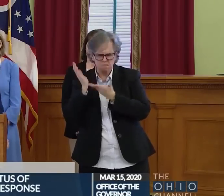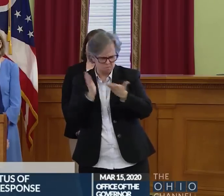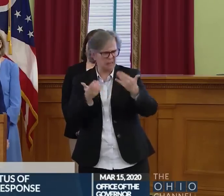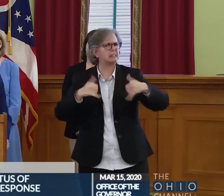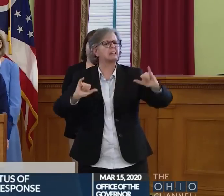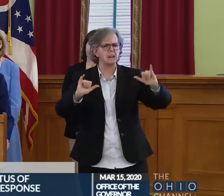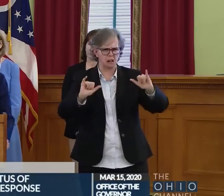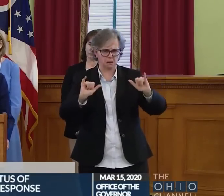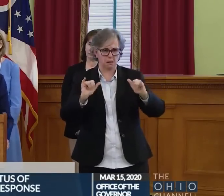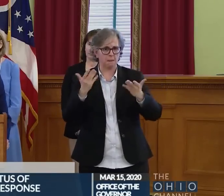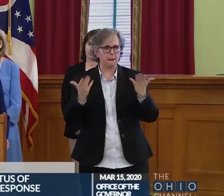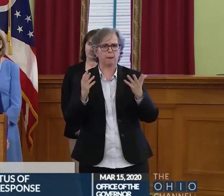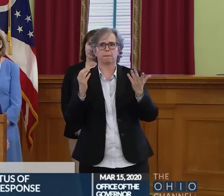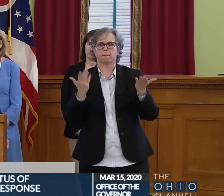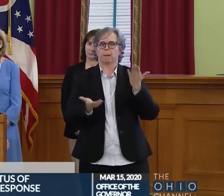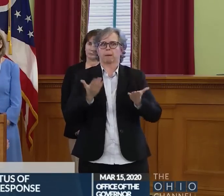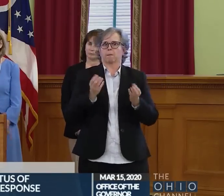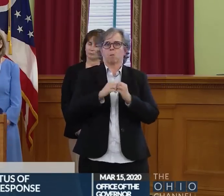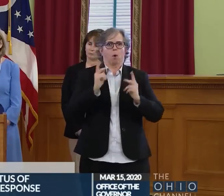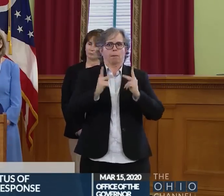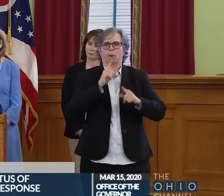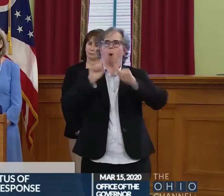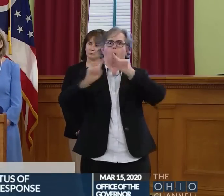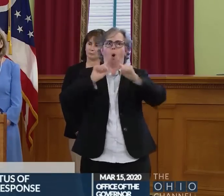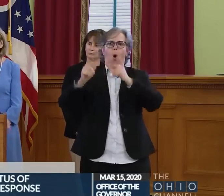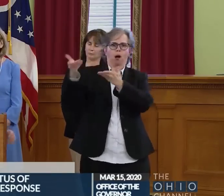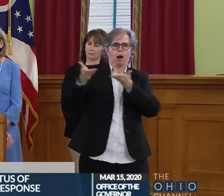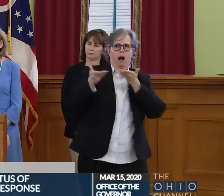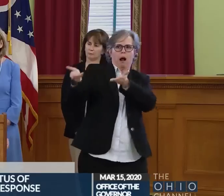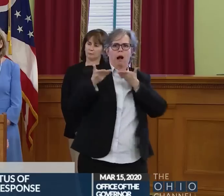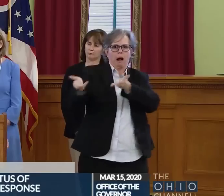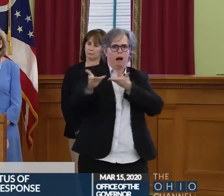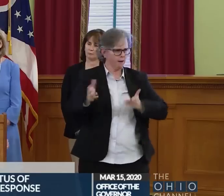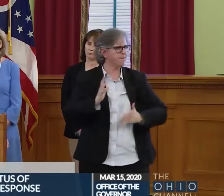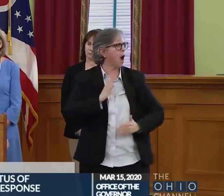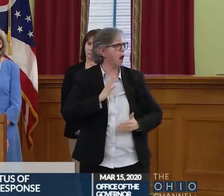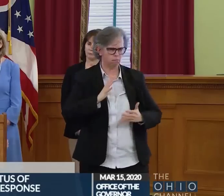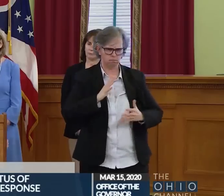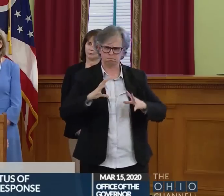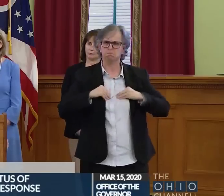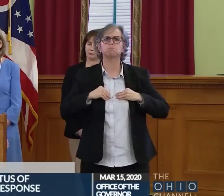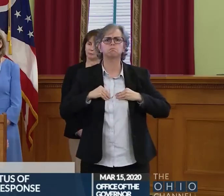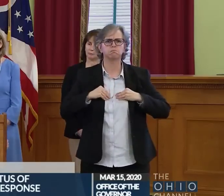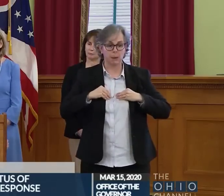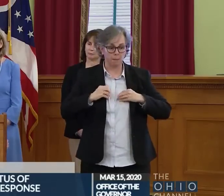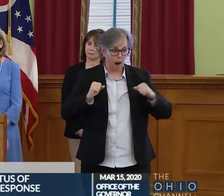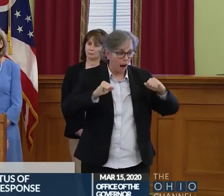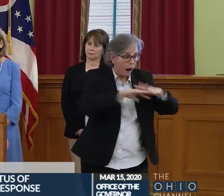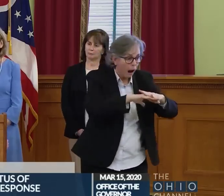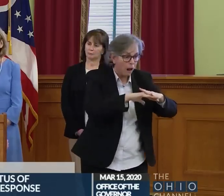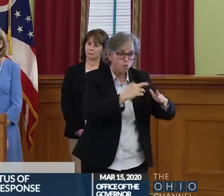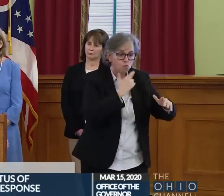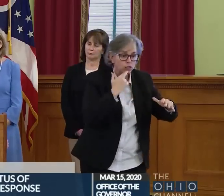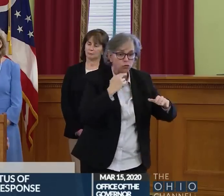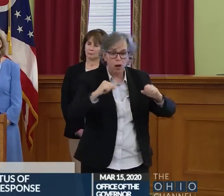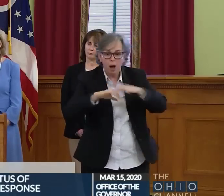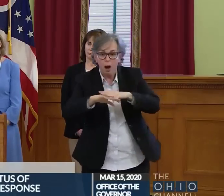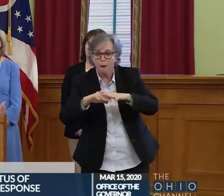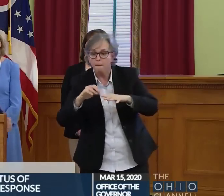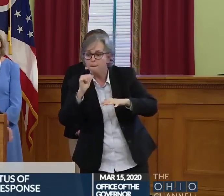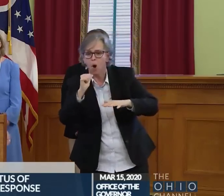now. And so those are still open. The restaurant can stay open. That can